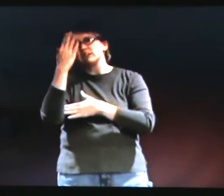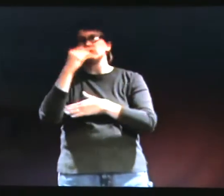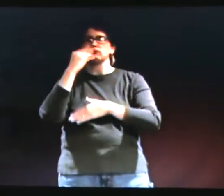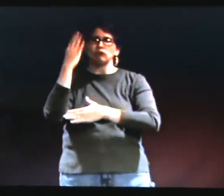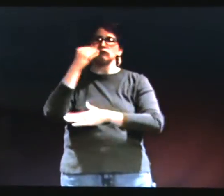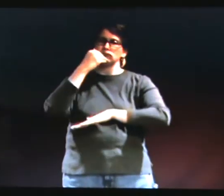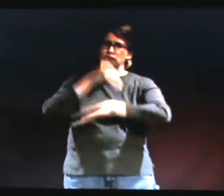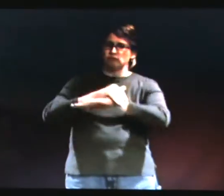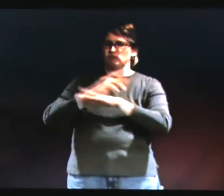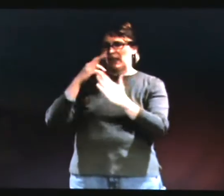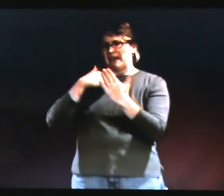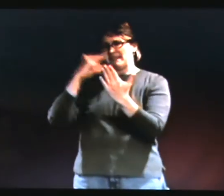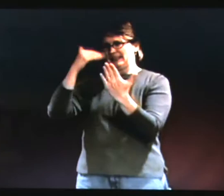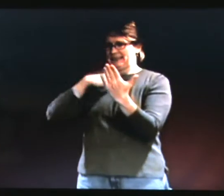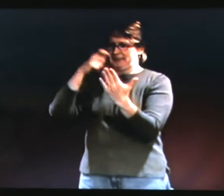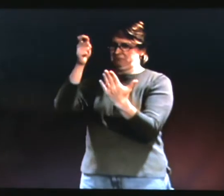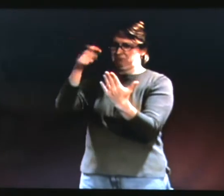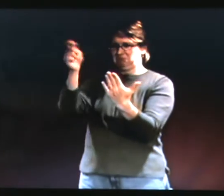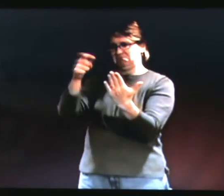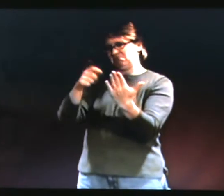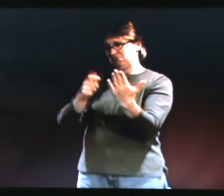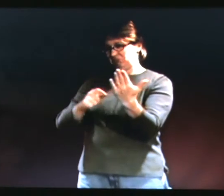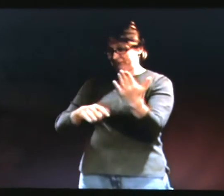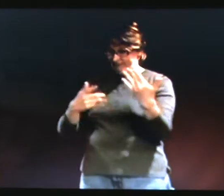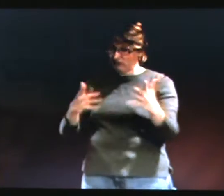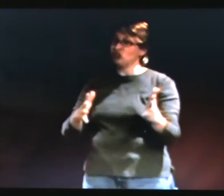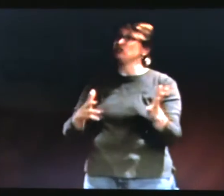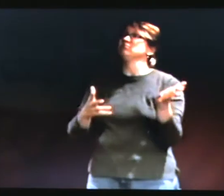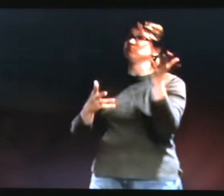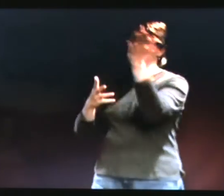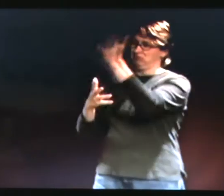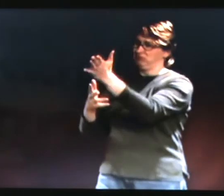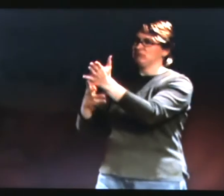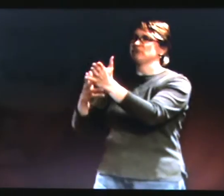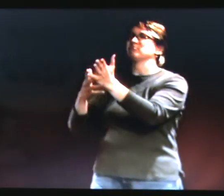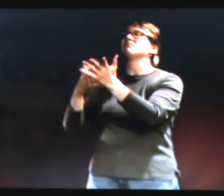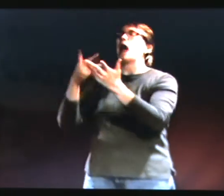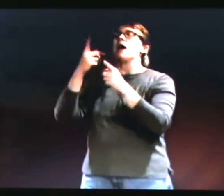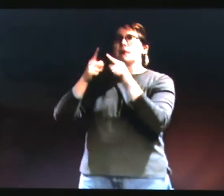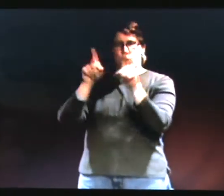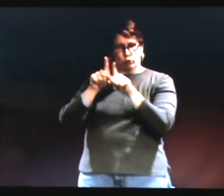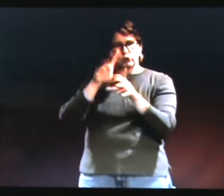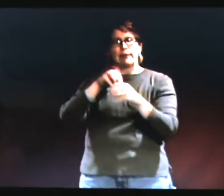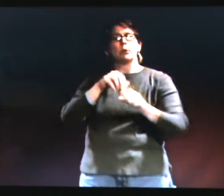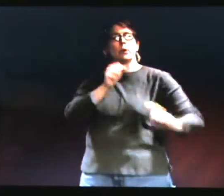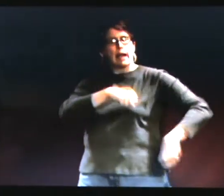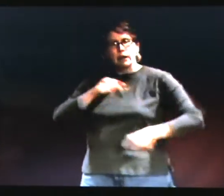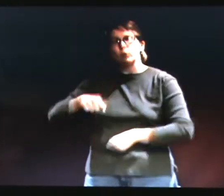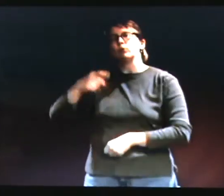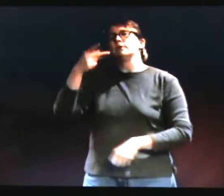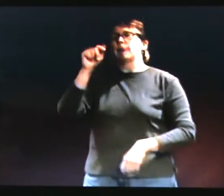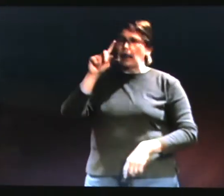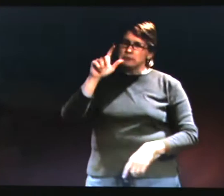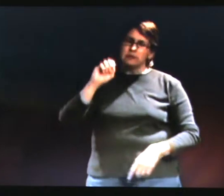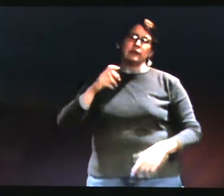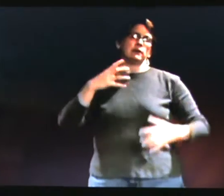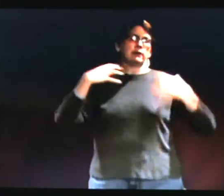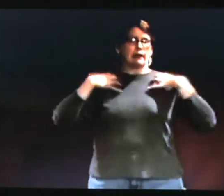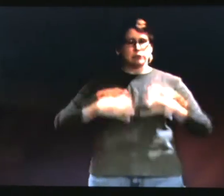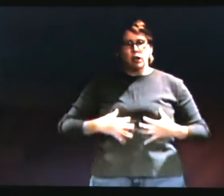have for breakfast, lunch, dinner. They have lists that they'll check it off for you, and they'll help you. With the canoe, you